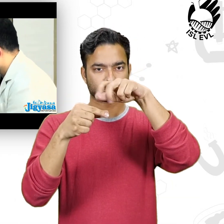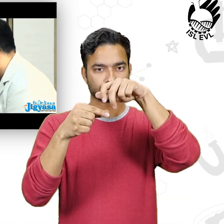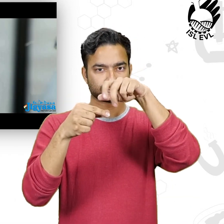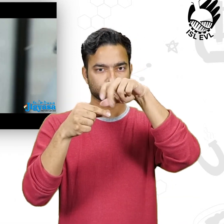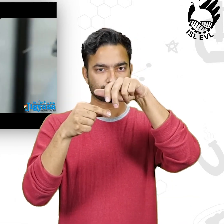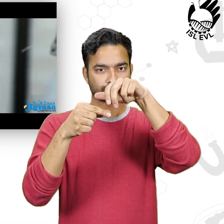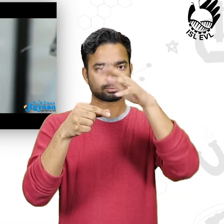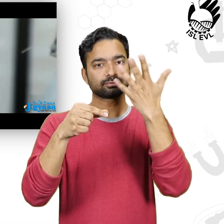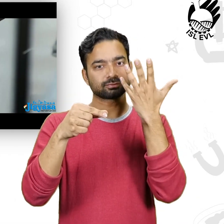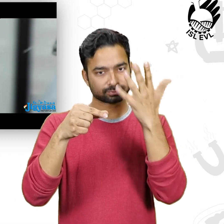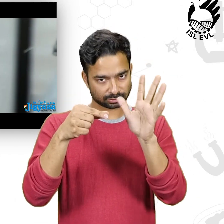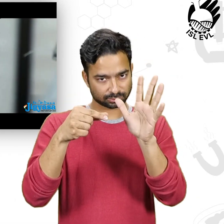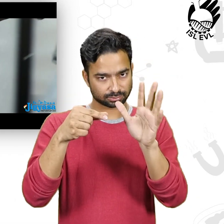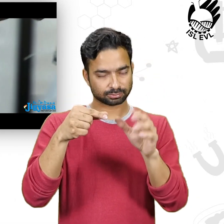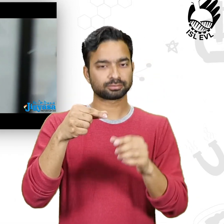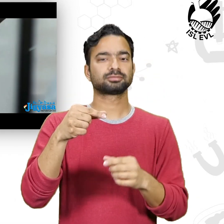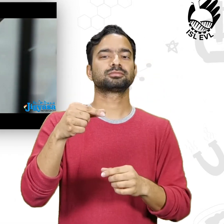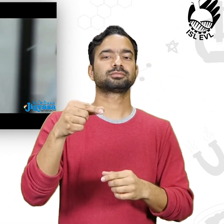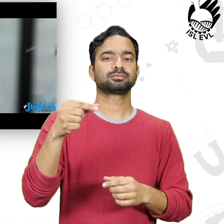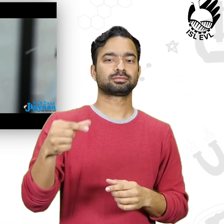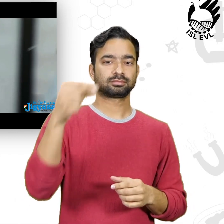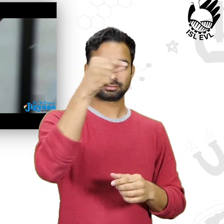holder.